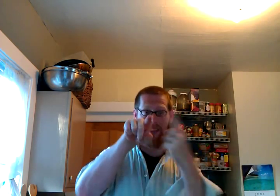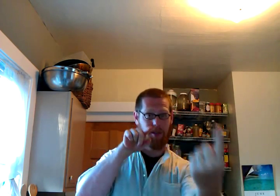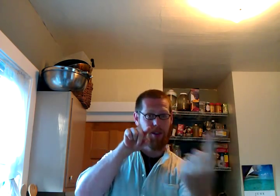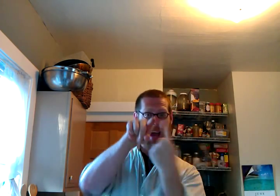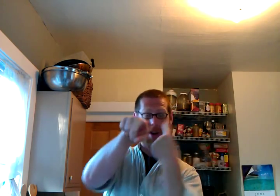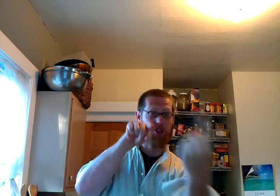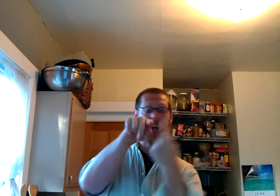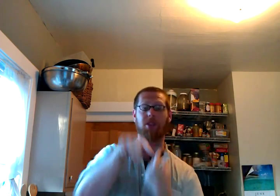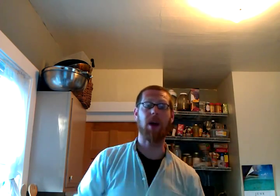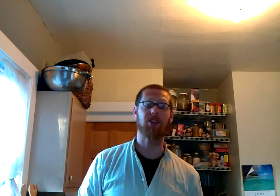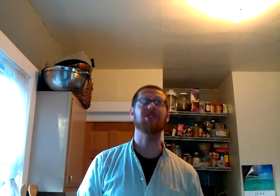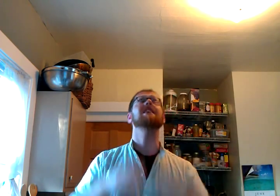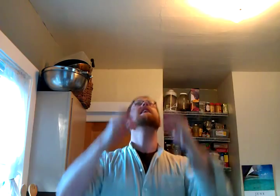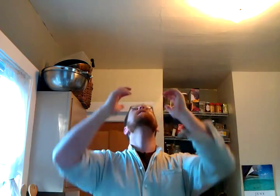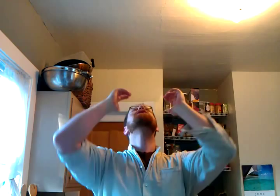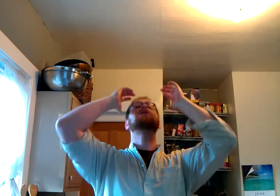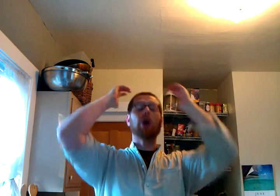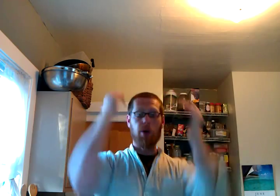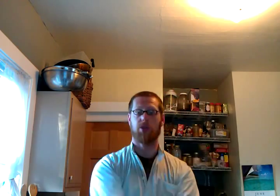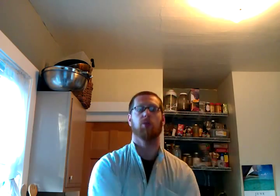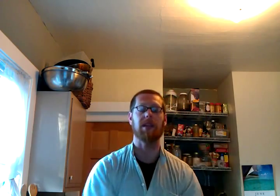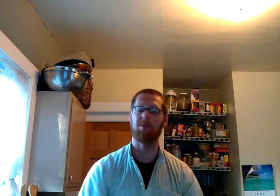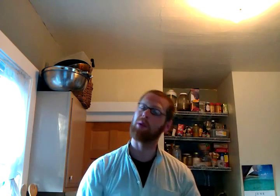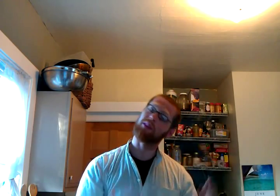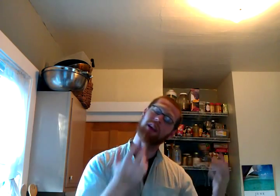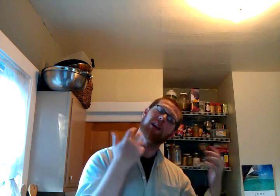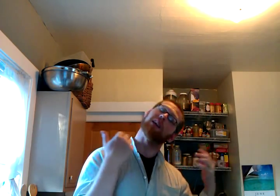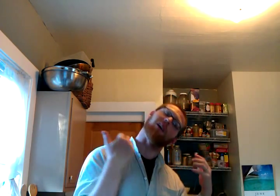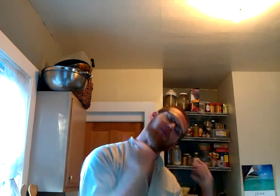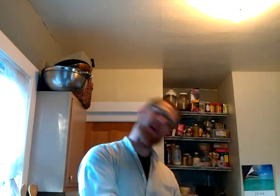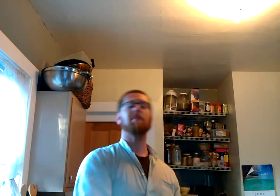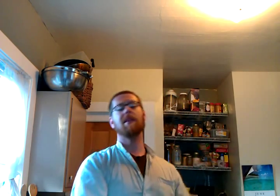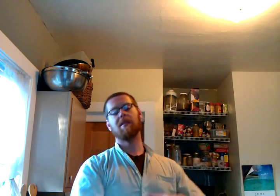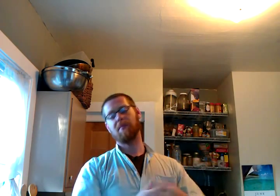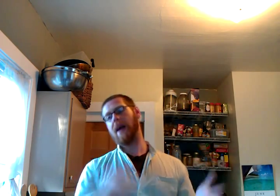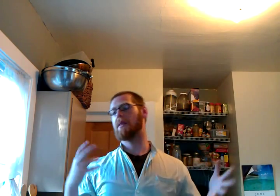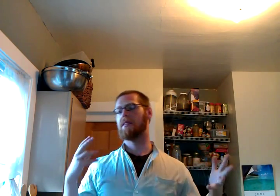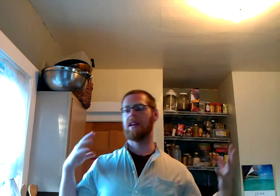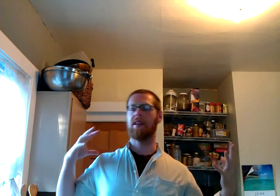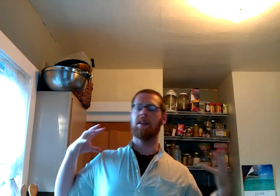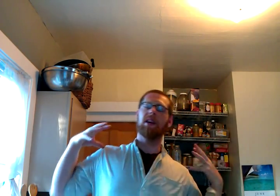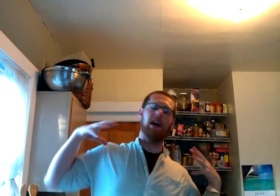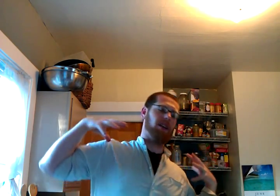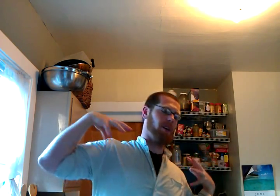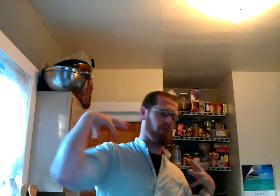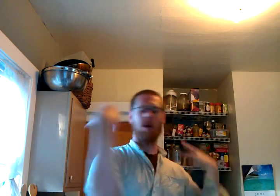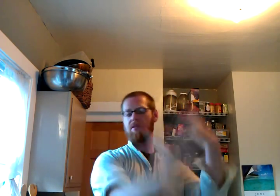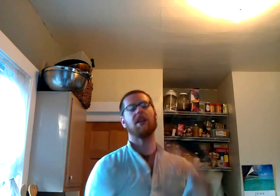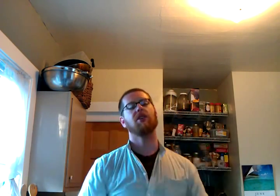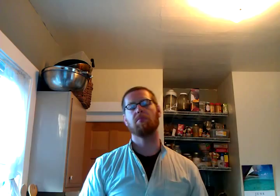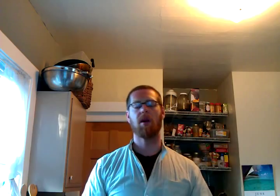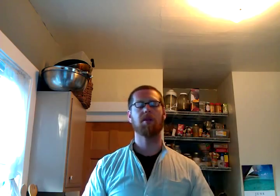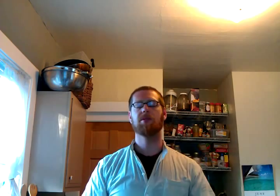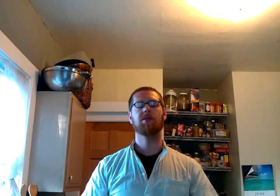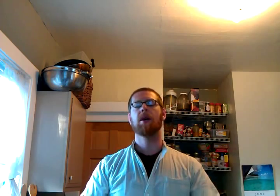different energetic directions, is so sweet. To be with young families and parents and conversation partners,